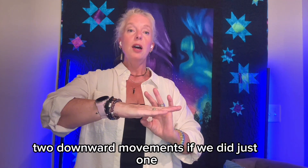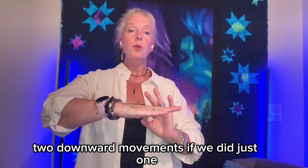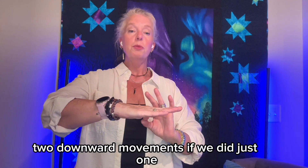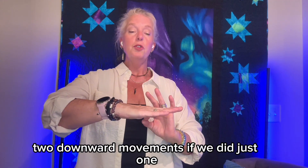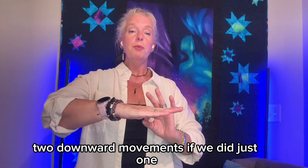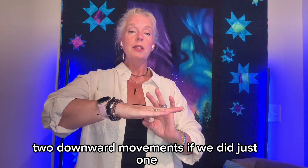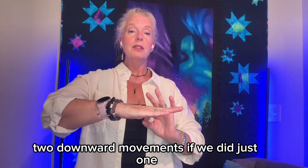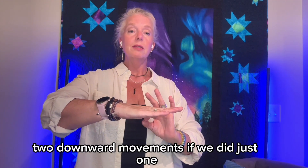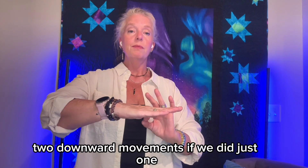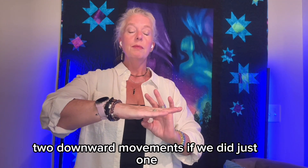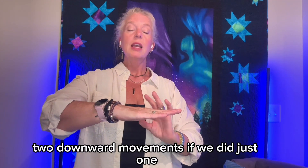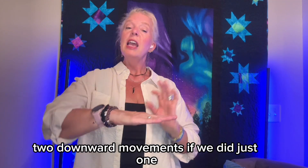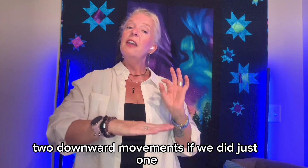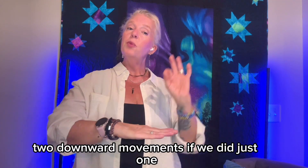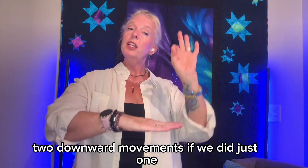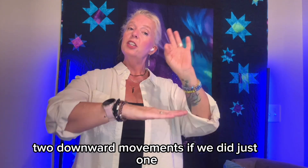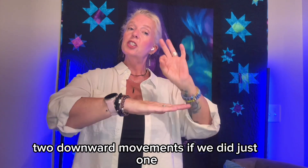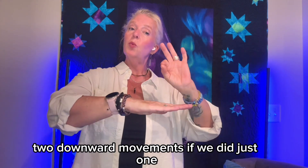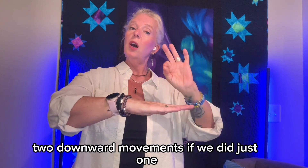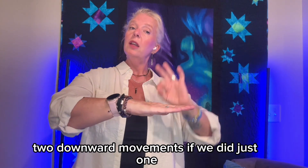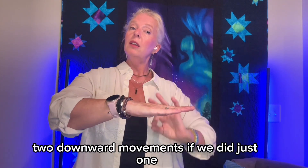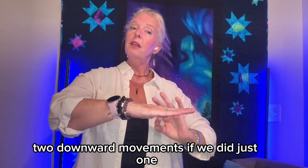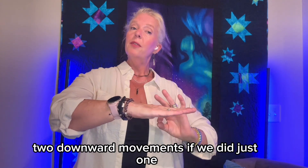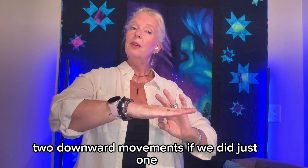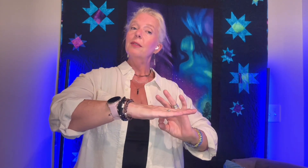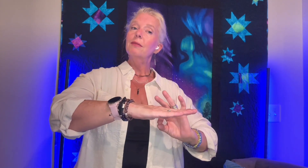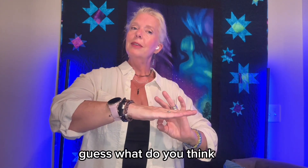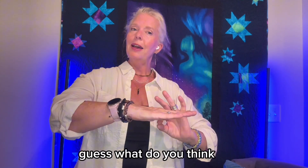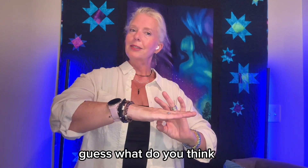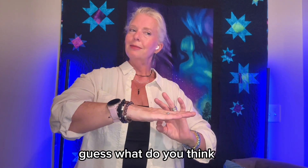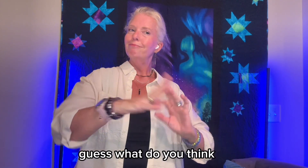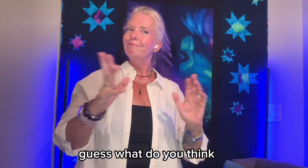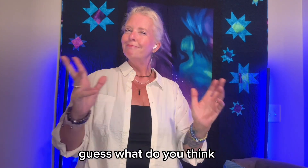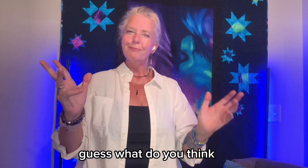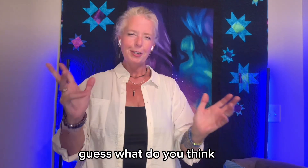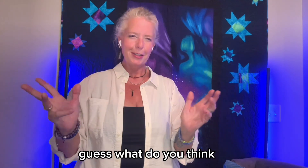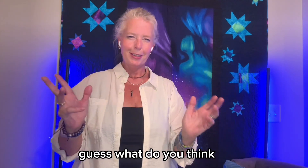downward movements. If we did just one, guess. What do you think?